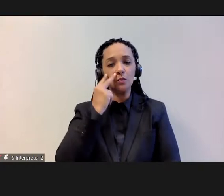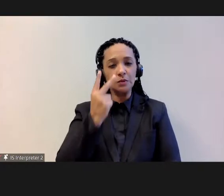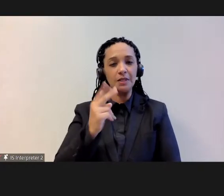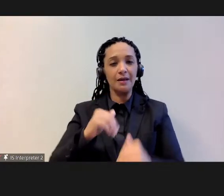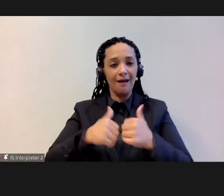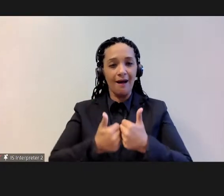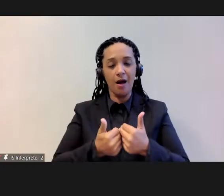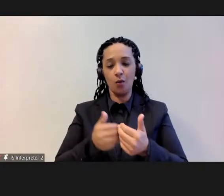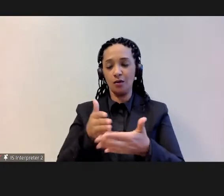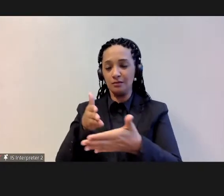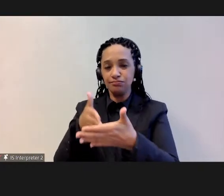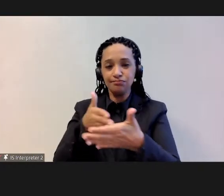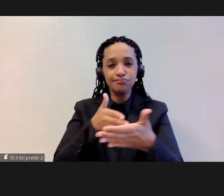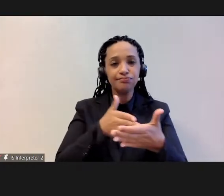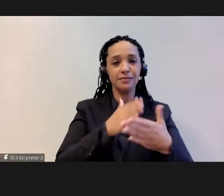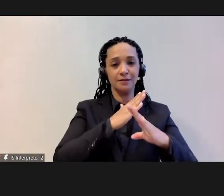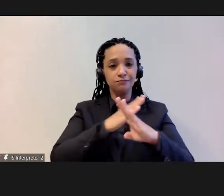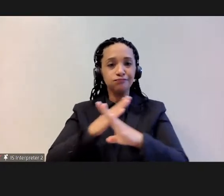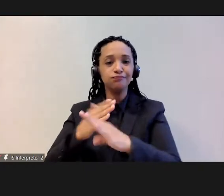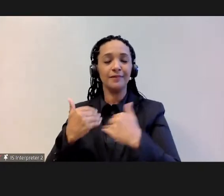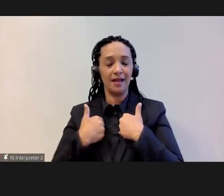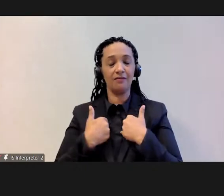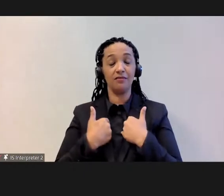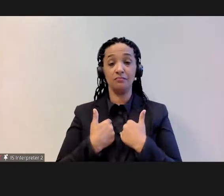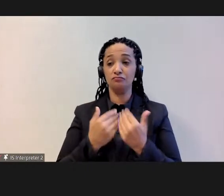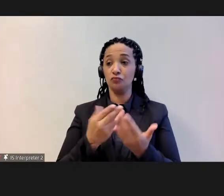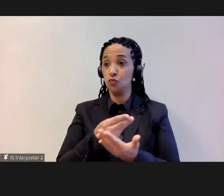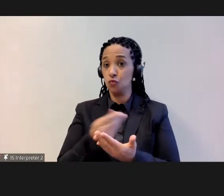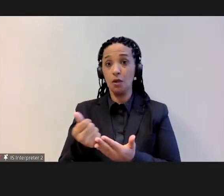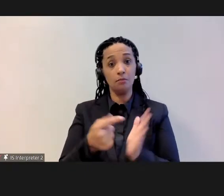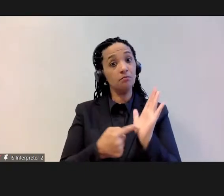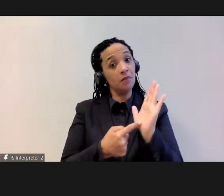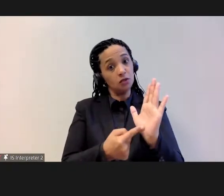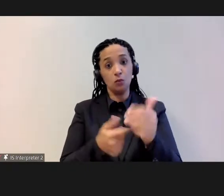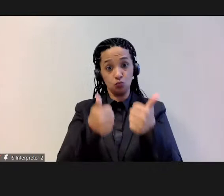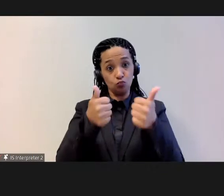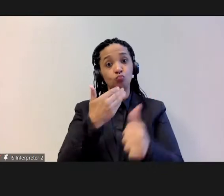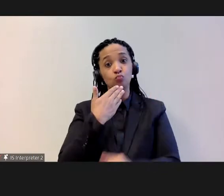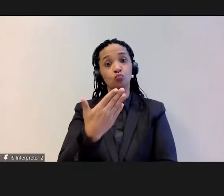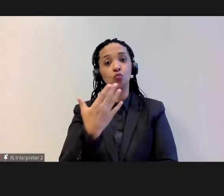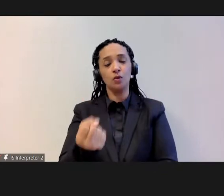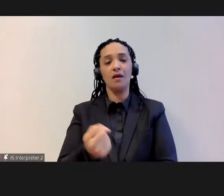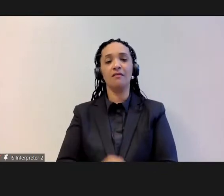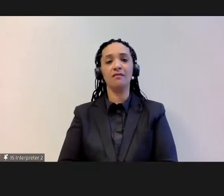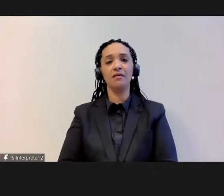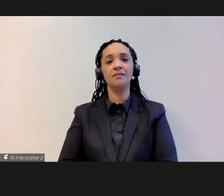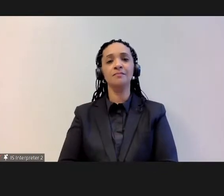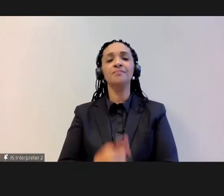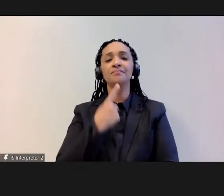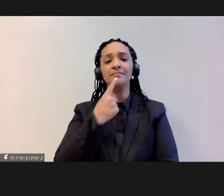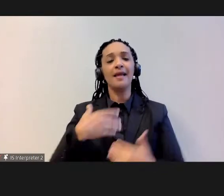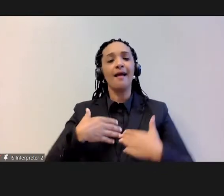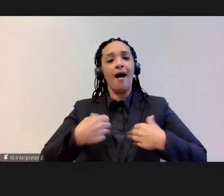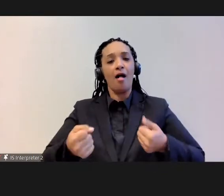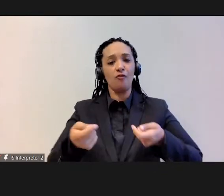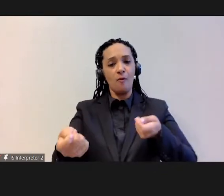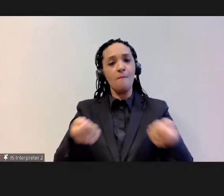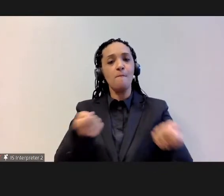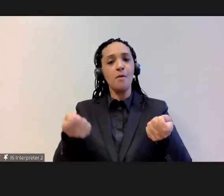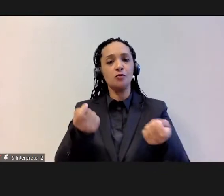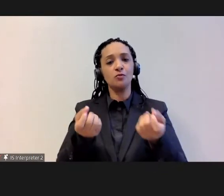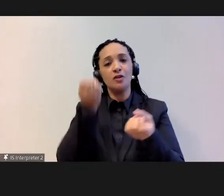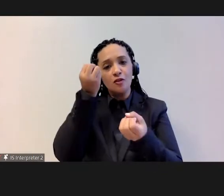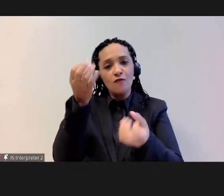but there are some good examples. You mentioned the health management information systems. Those, I think, are a